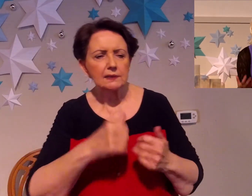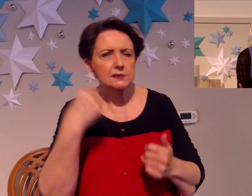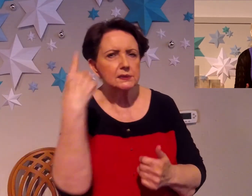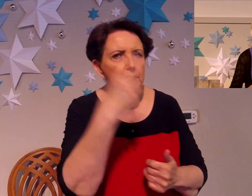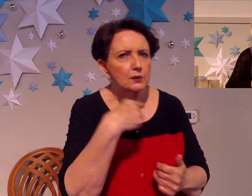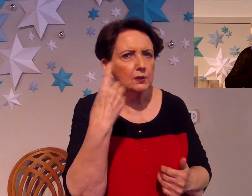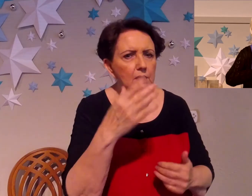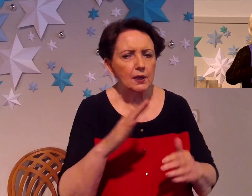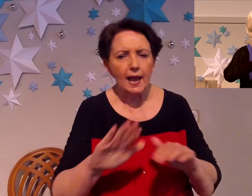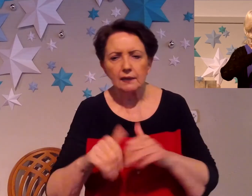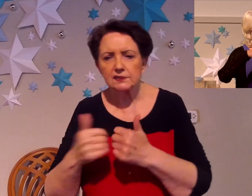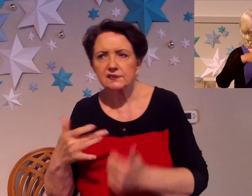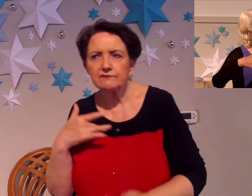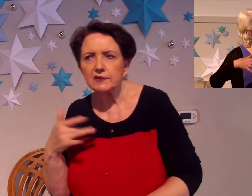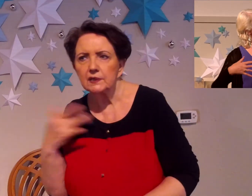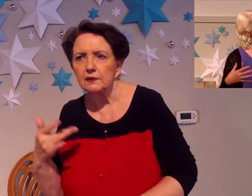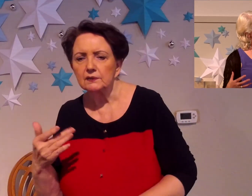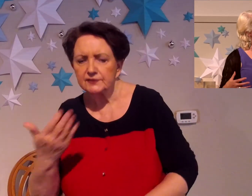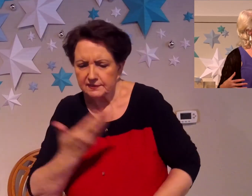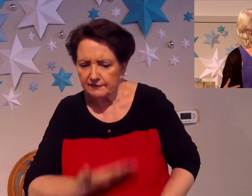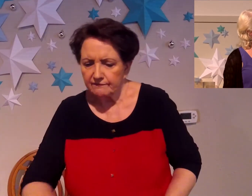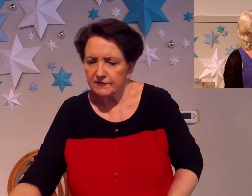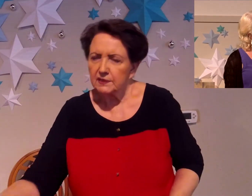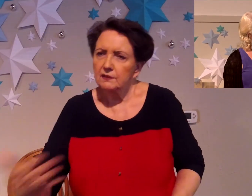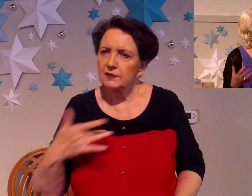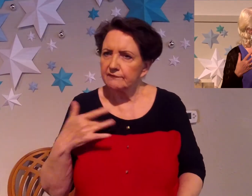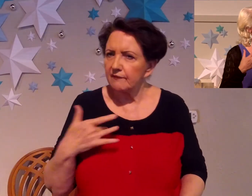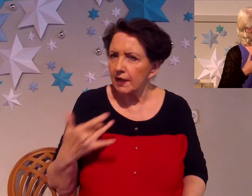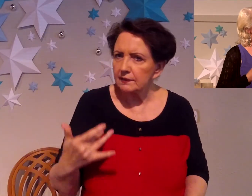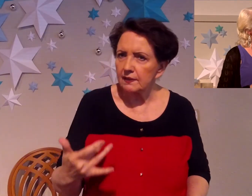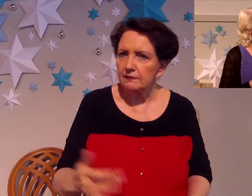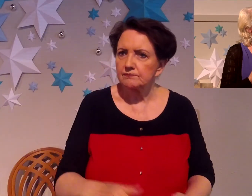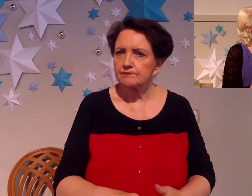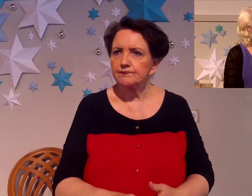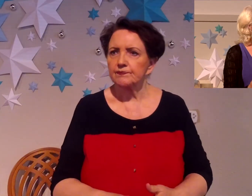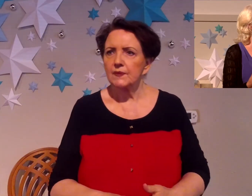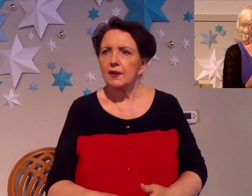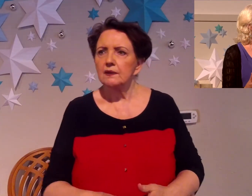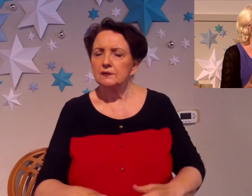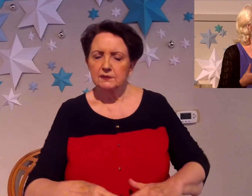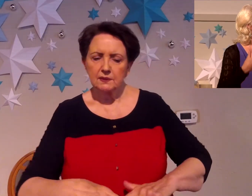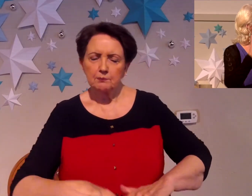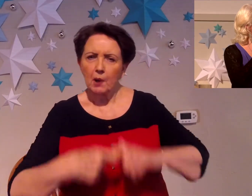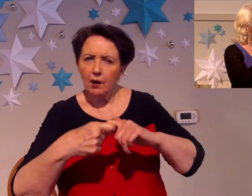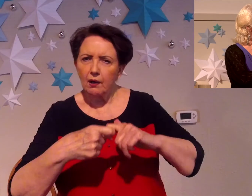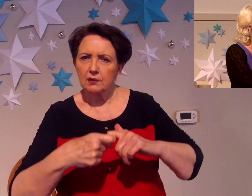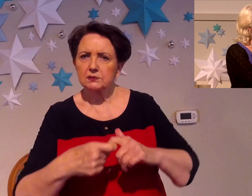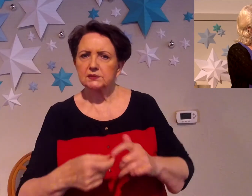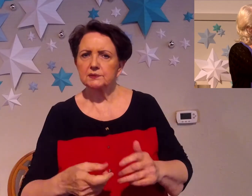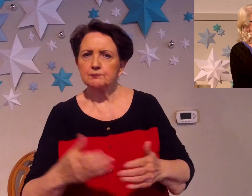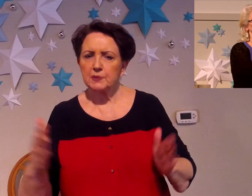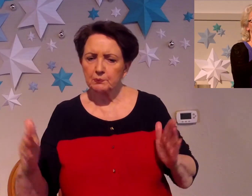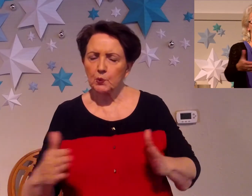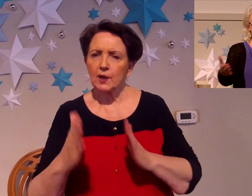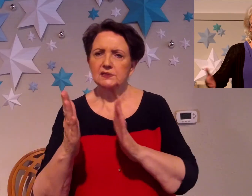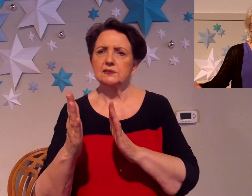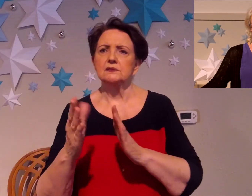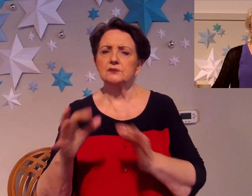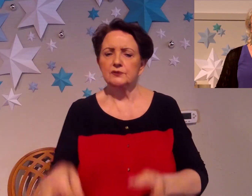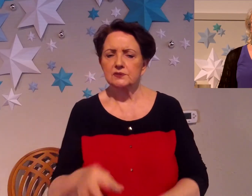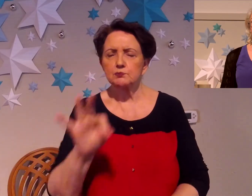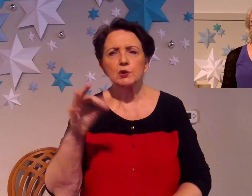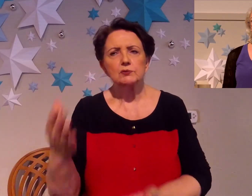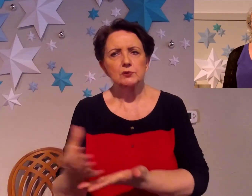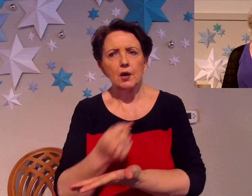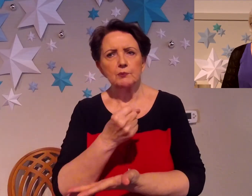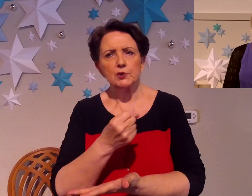it inviting? Does it really invite us to stop and pause and be present to the spiritual